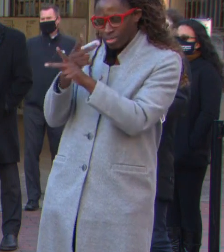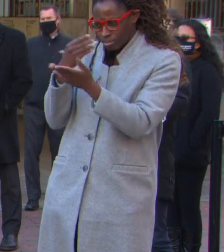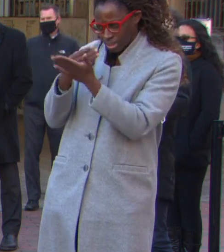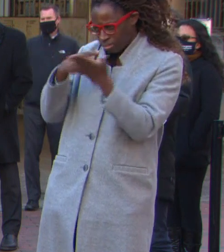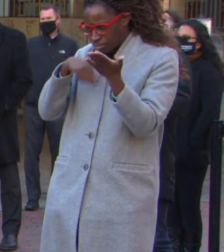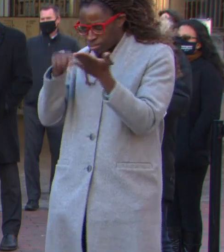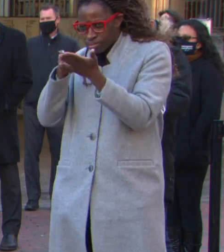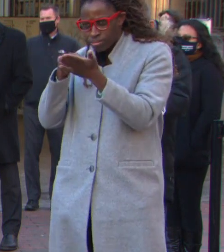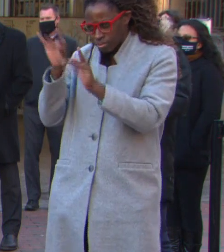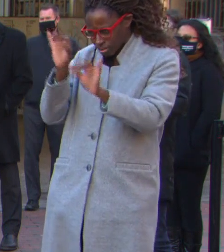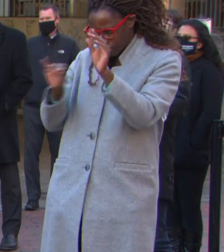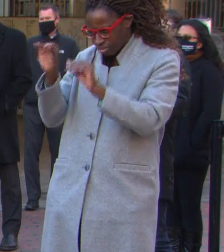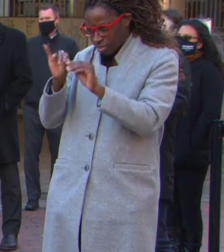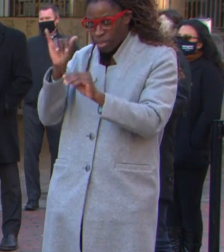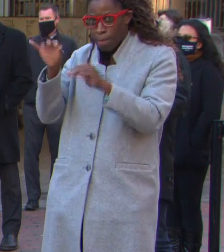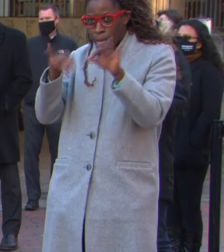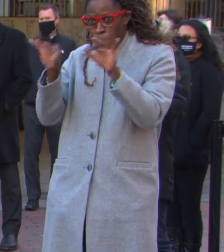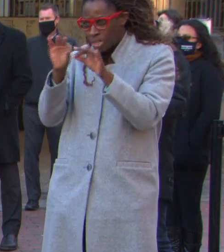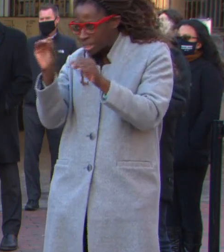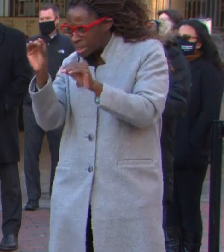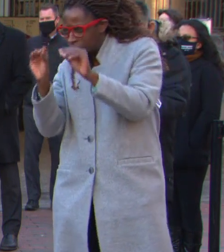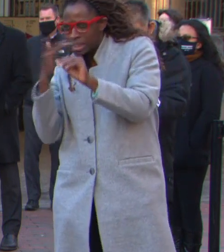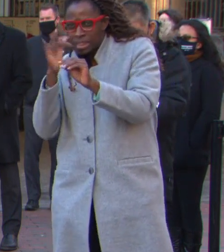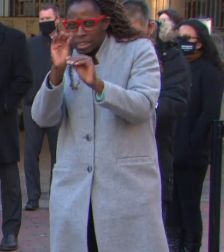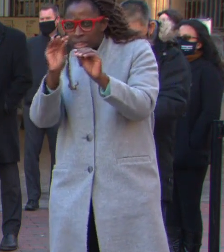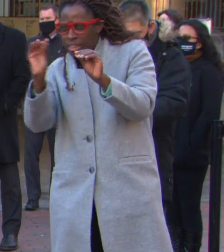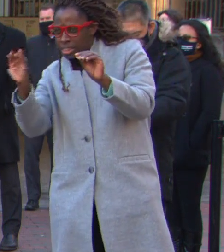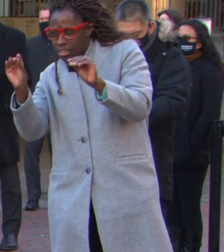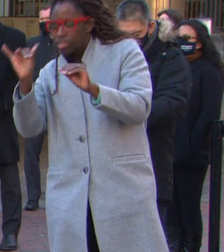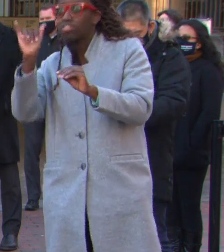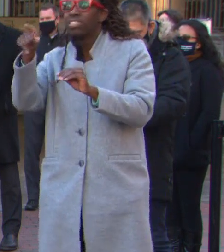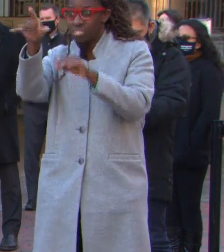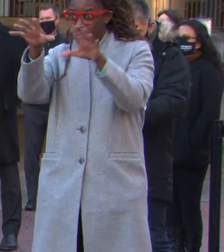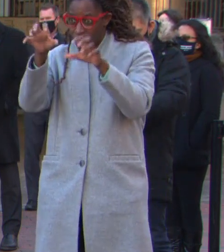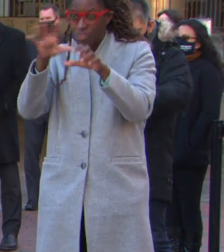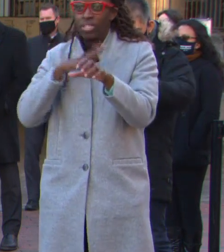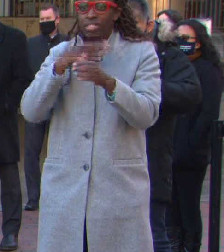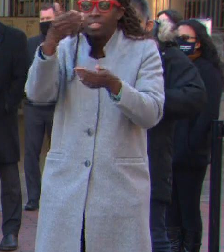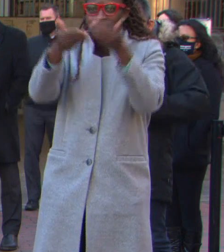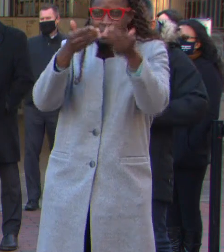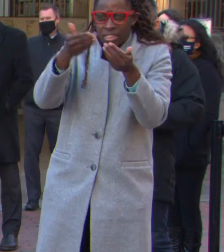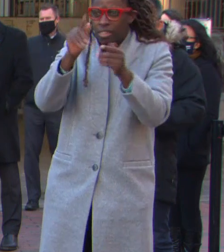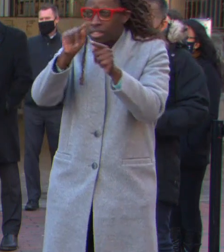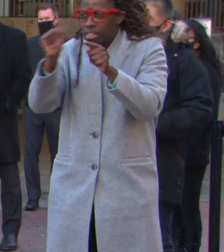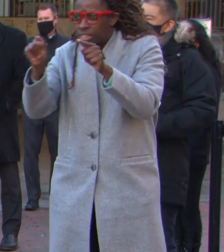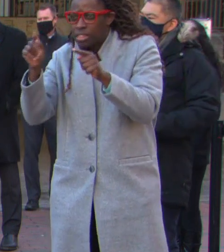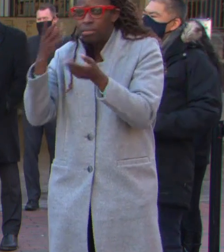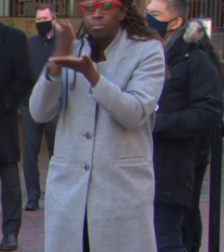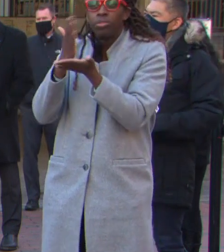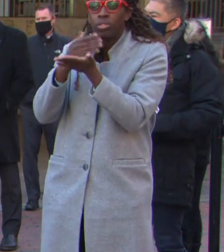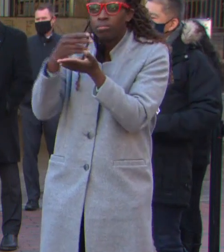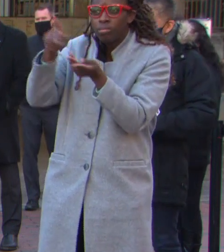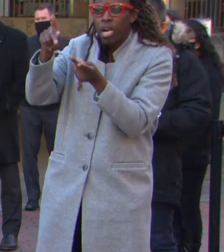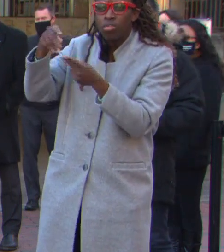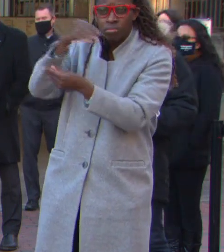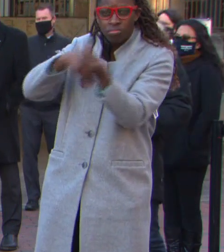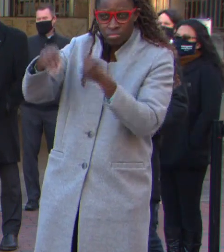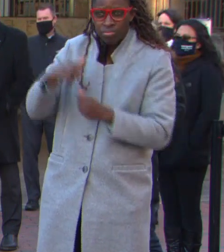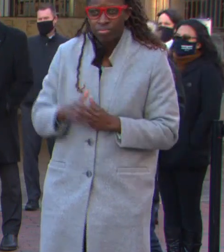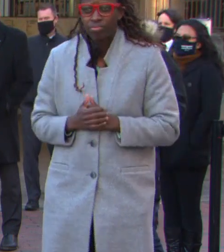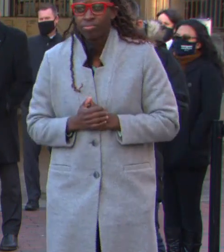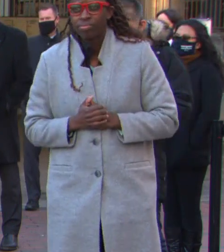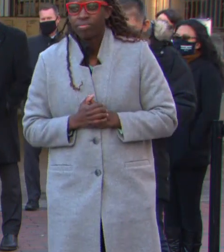some cuts and put some hiring freezes in place. We're looking at if we have to make some decisions as we further go along the